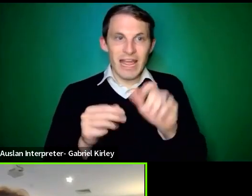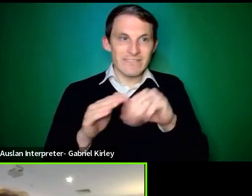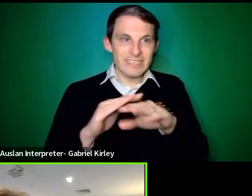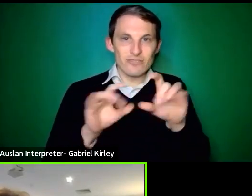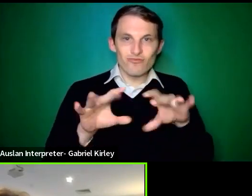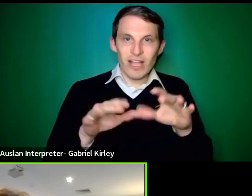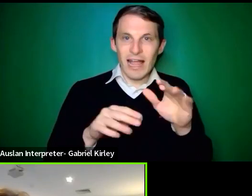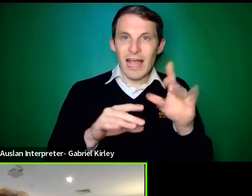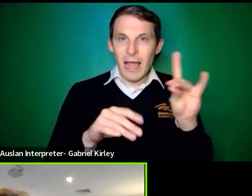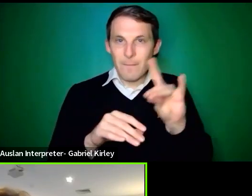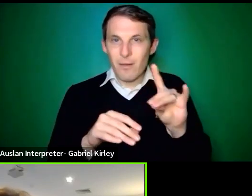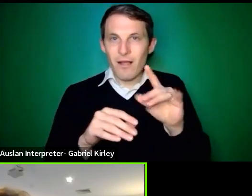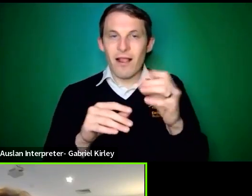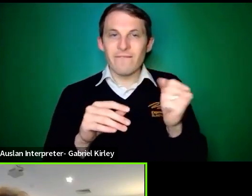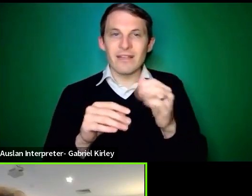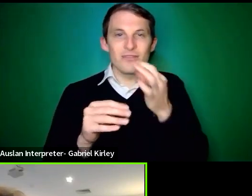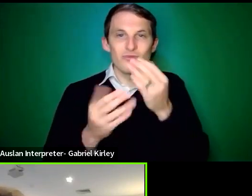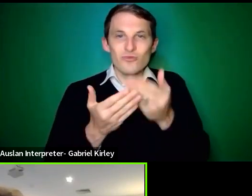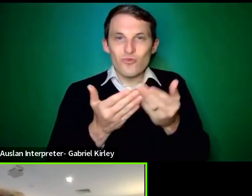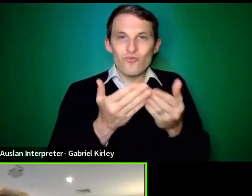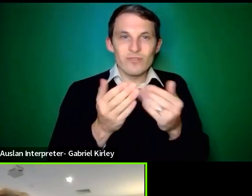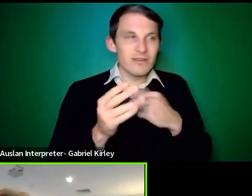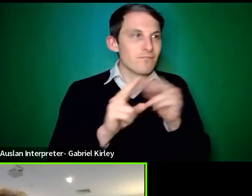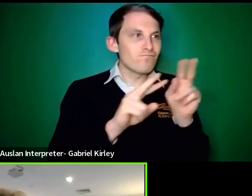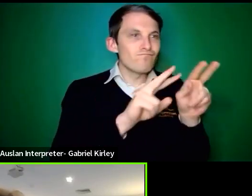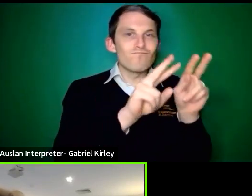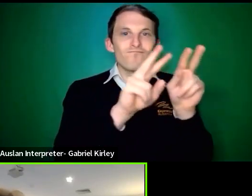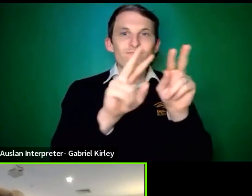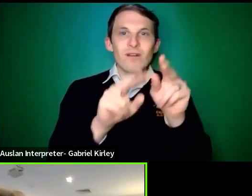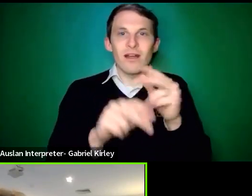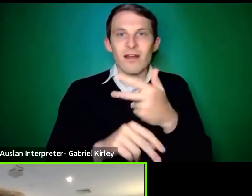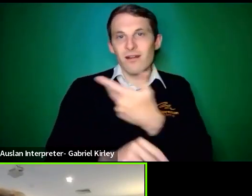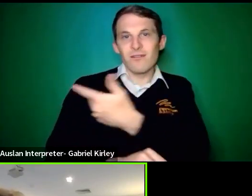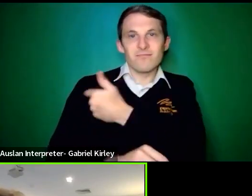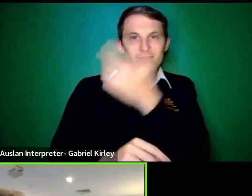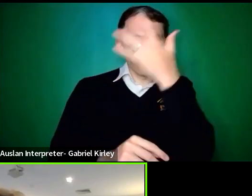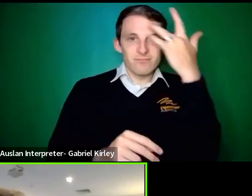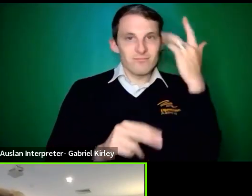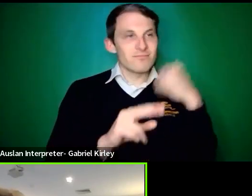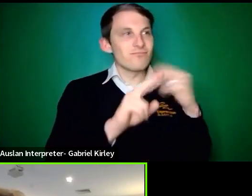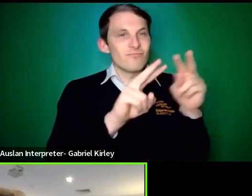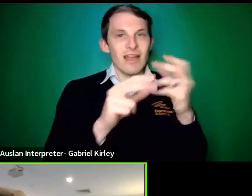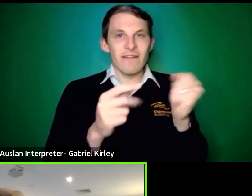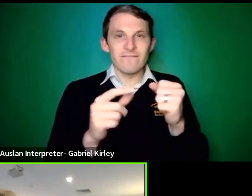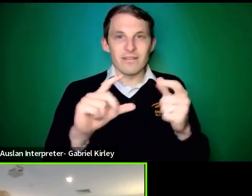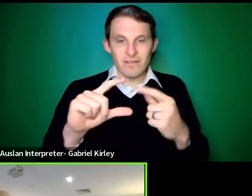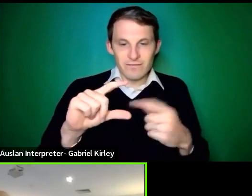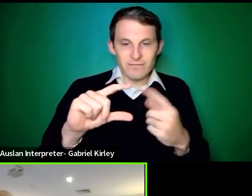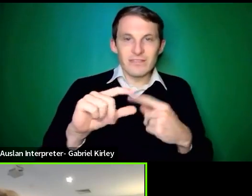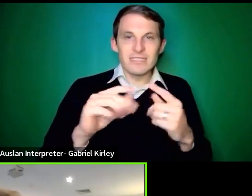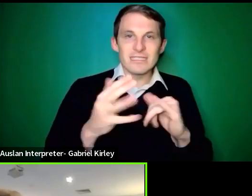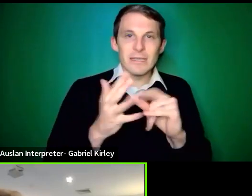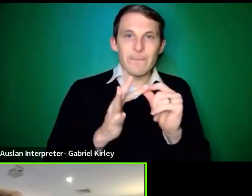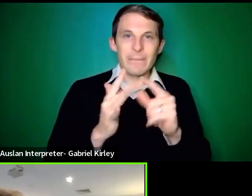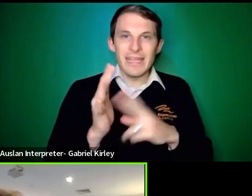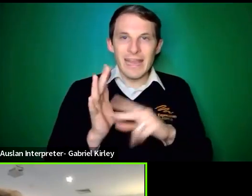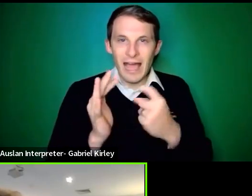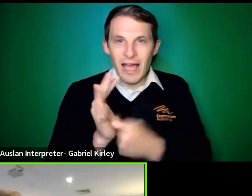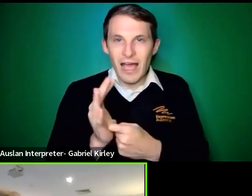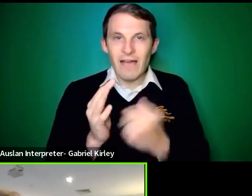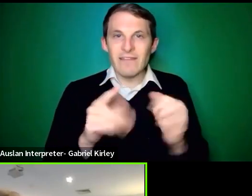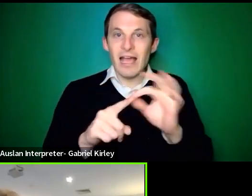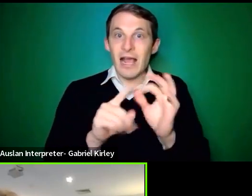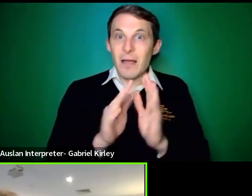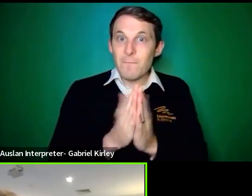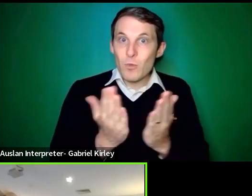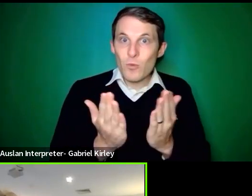little stories around our Australian animals to distract them. There's buzzy bees, there's fidget spinners, and there's colouring books, and they get a little